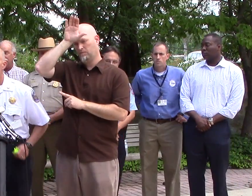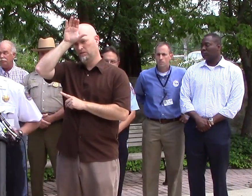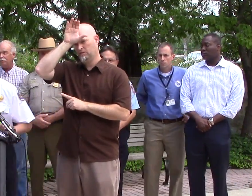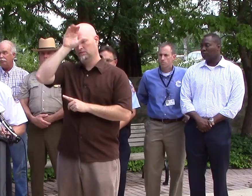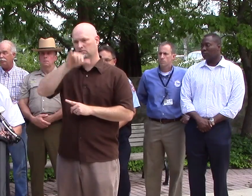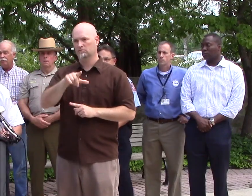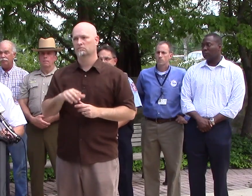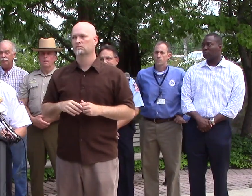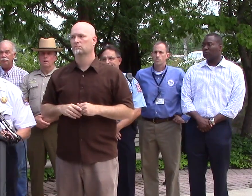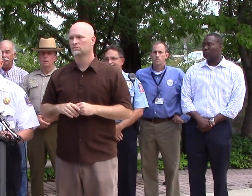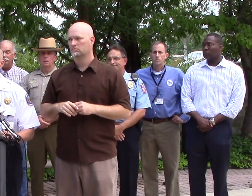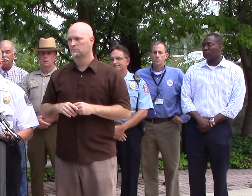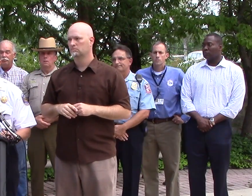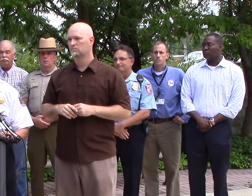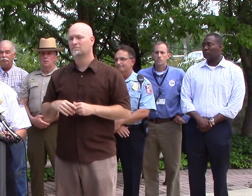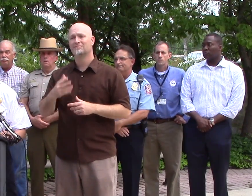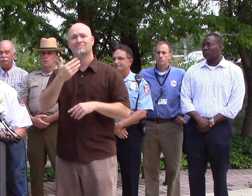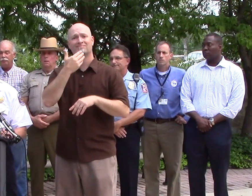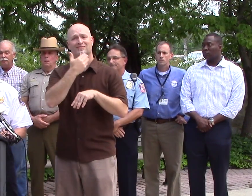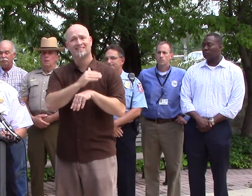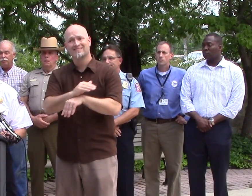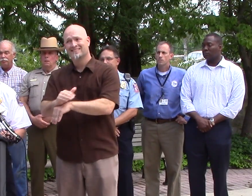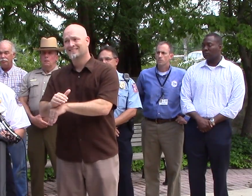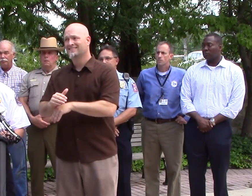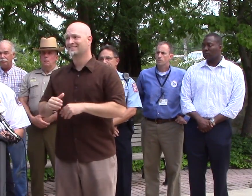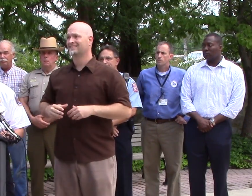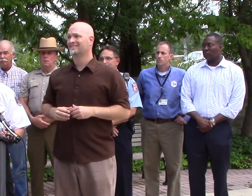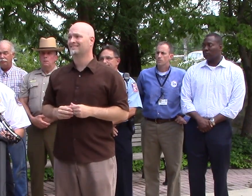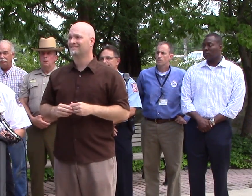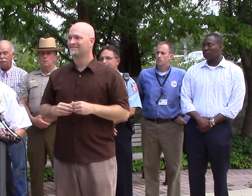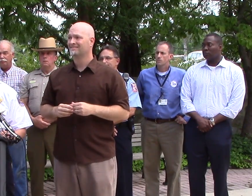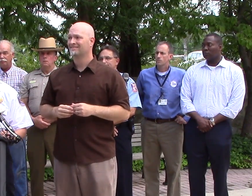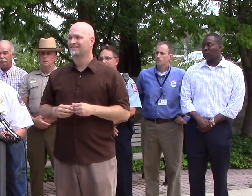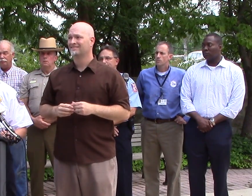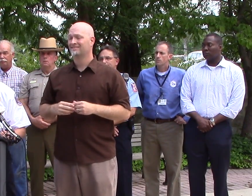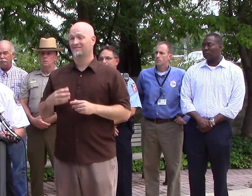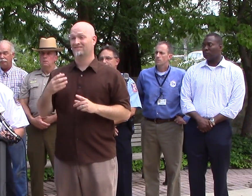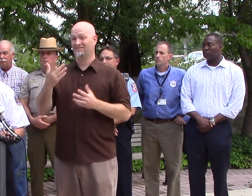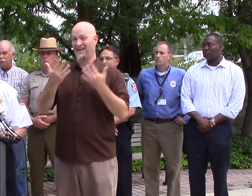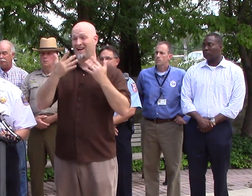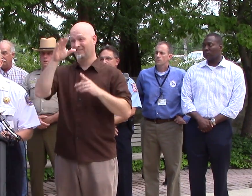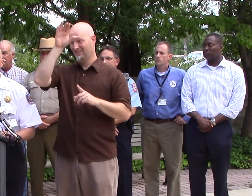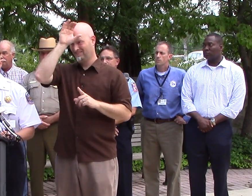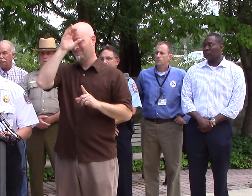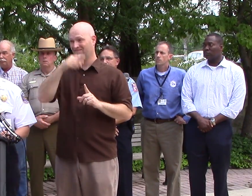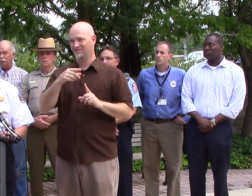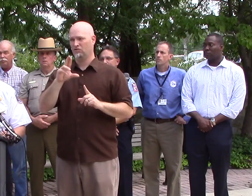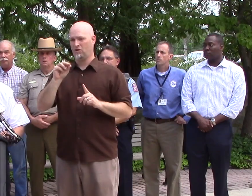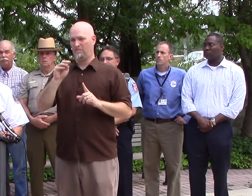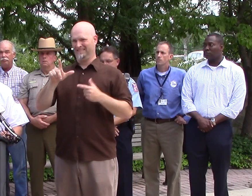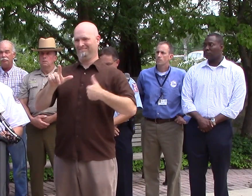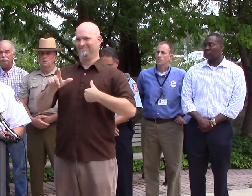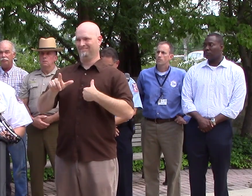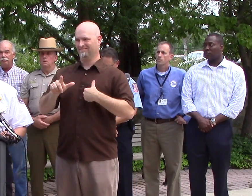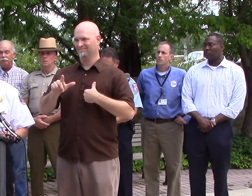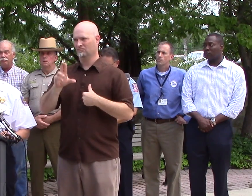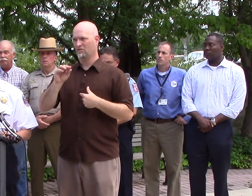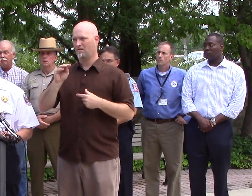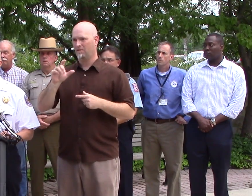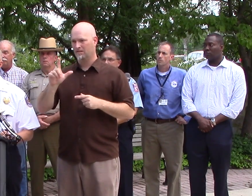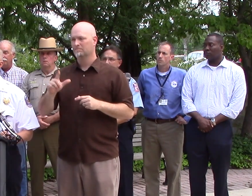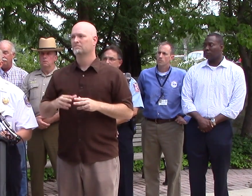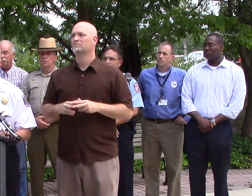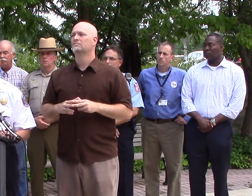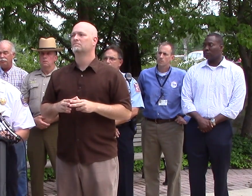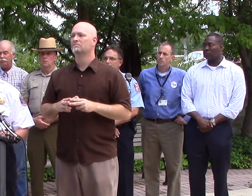Good evening. Thank you, Chief. I'm Deputy Fire Chief Frank Rommel, Howard County Department of Fire Rescue Services. Our primary focus last night was